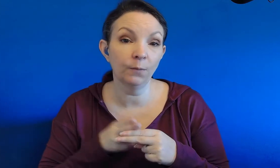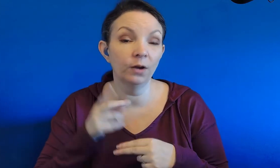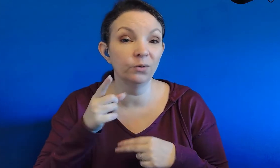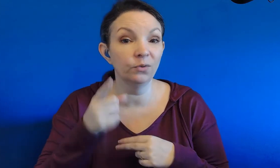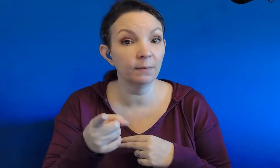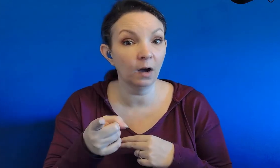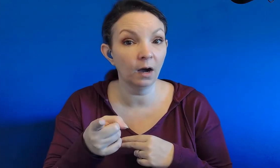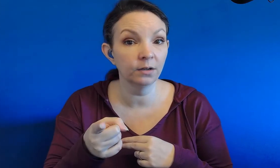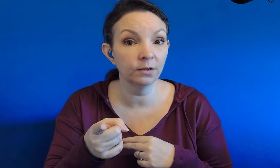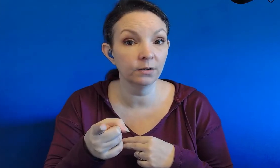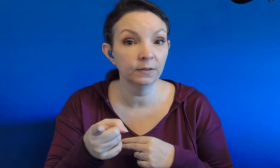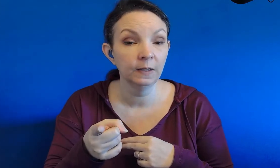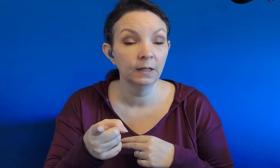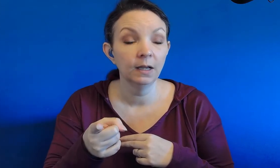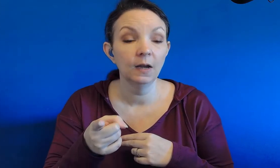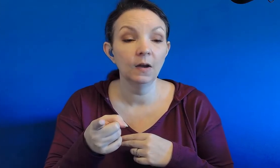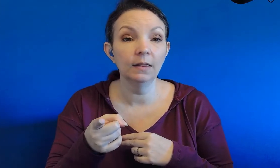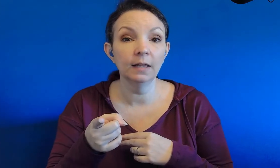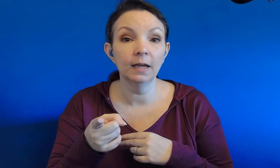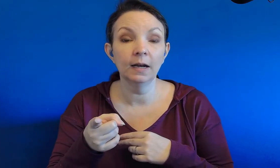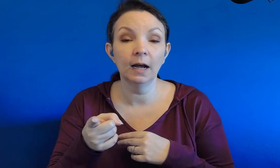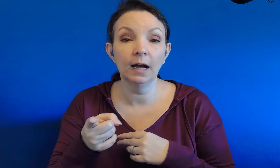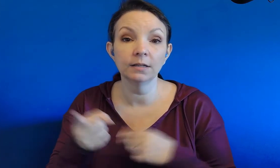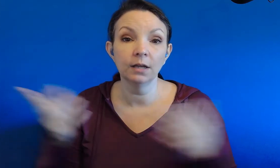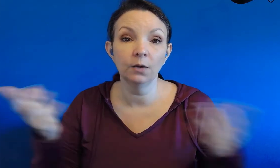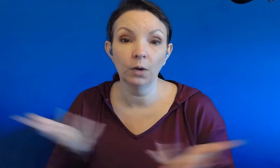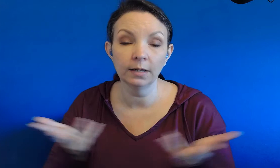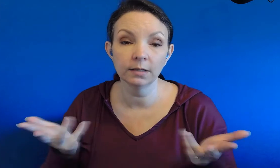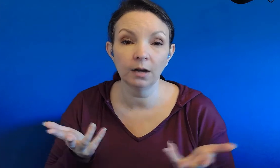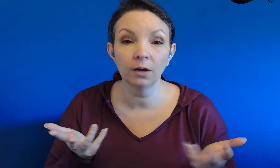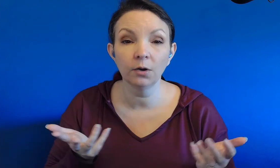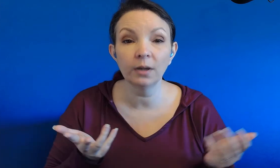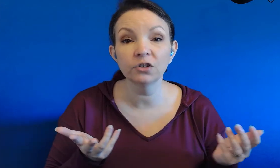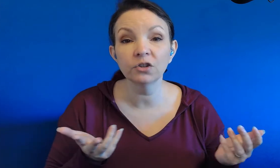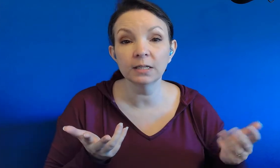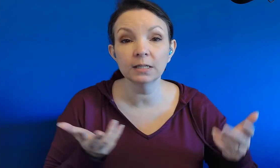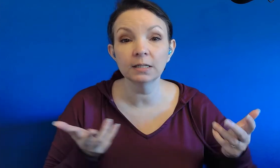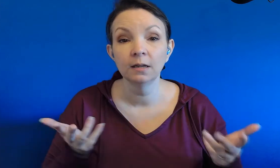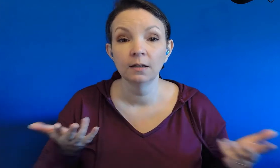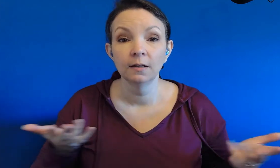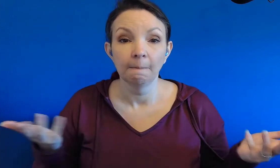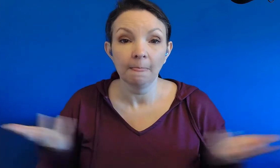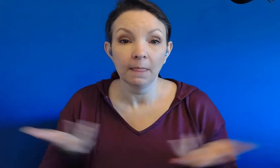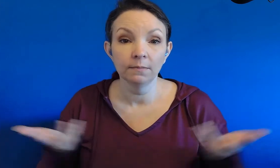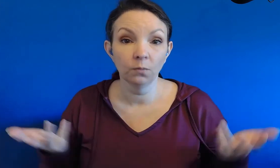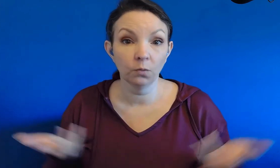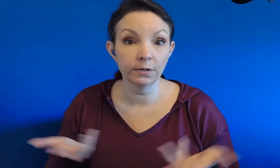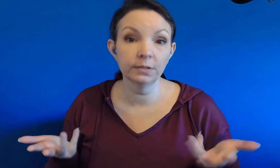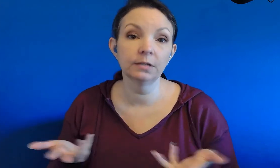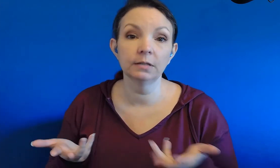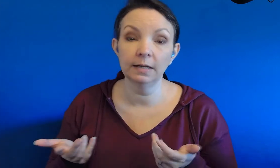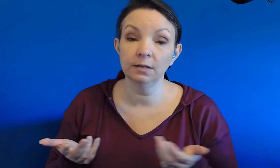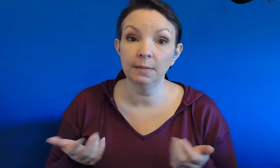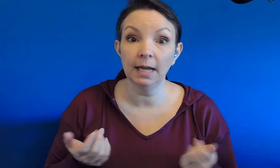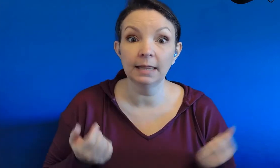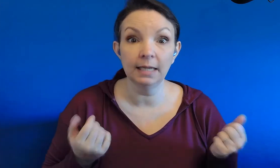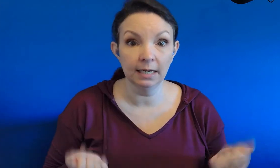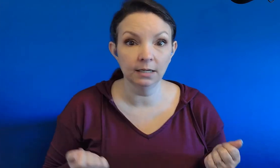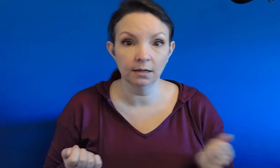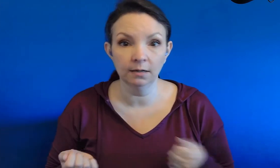I'm talking to, and then I say what. So question words tend to be at the end of